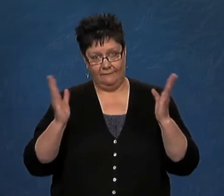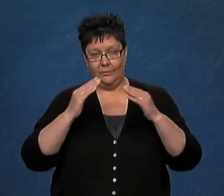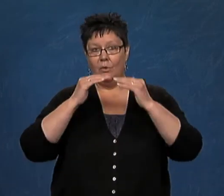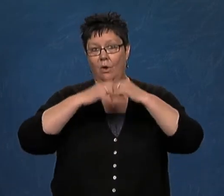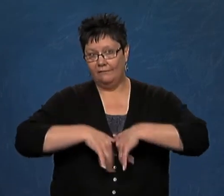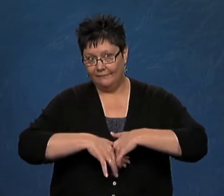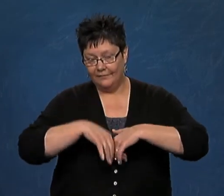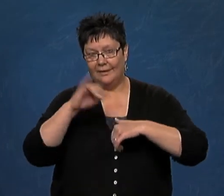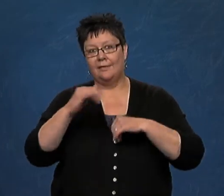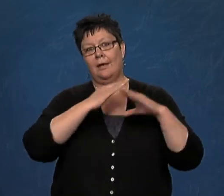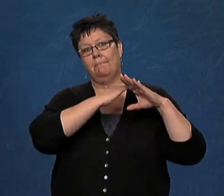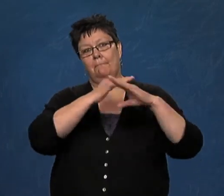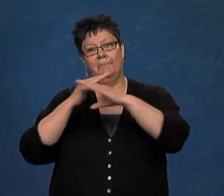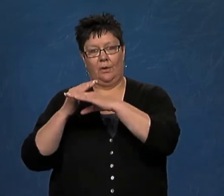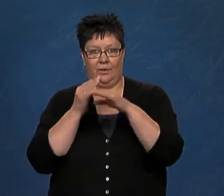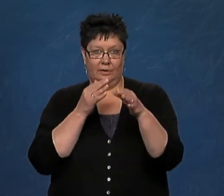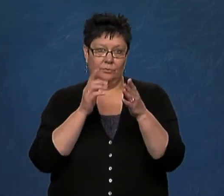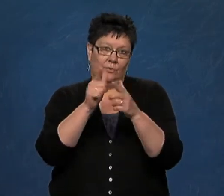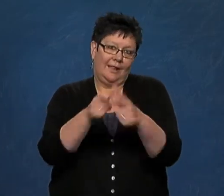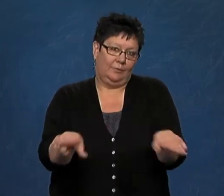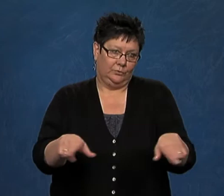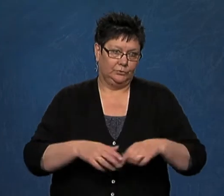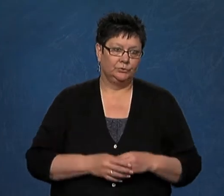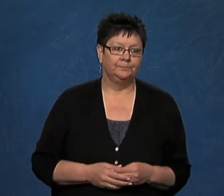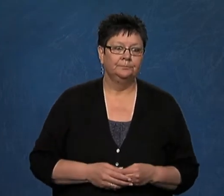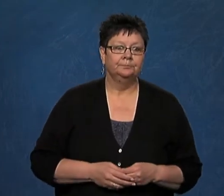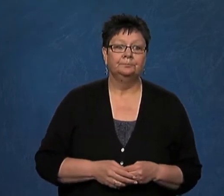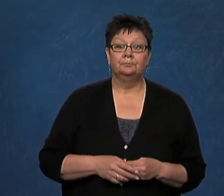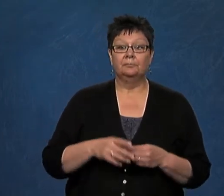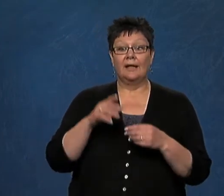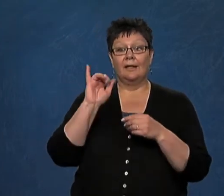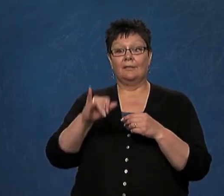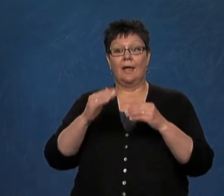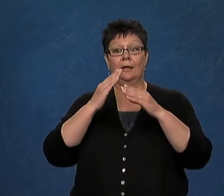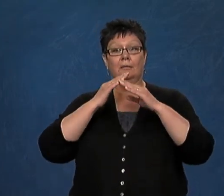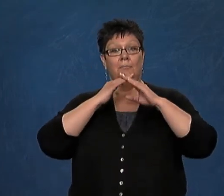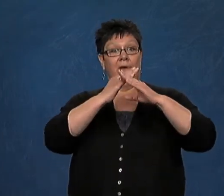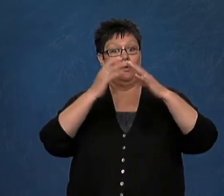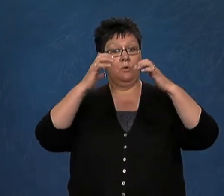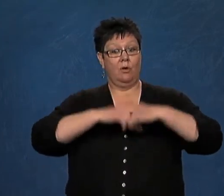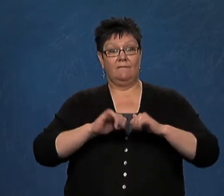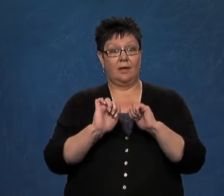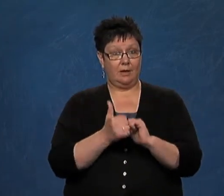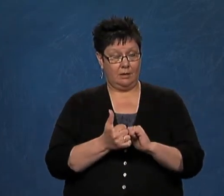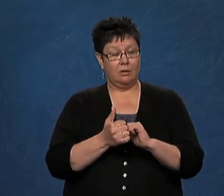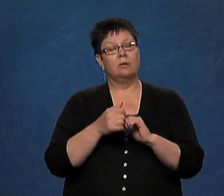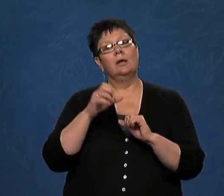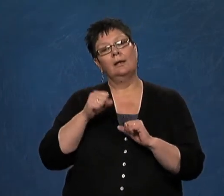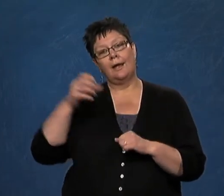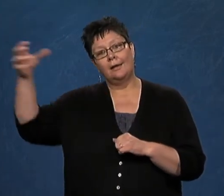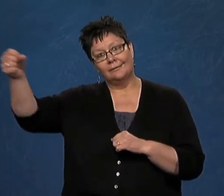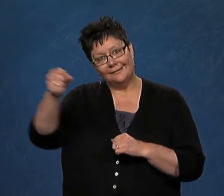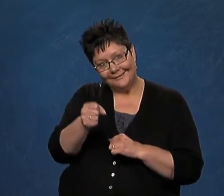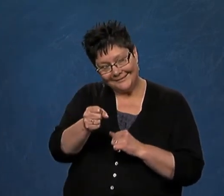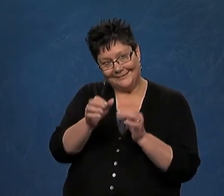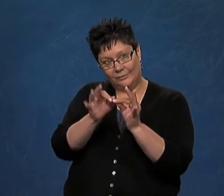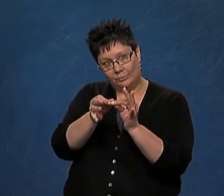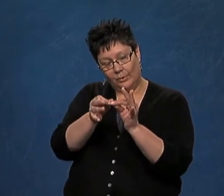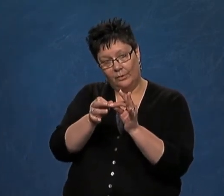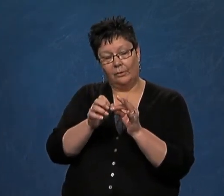proceeding. The courts are responsible to break any barriers. And we remove those barriers by